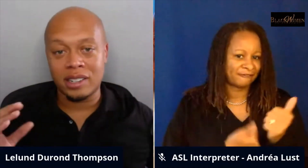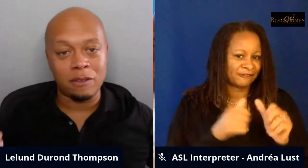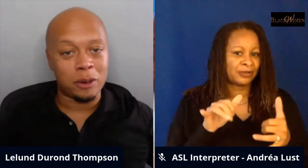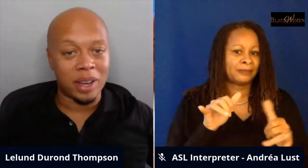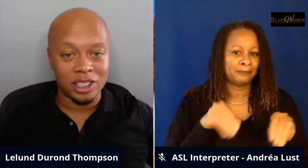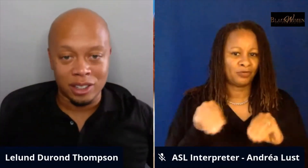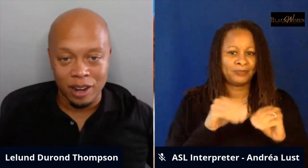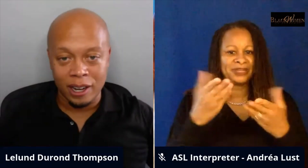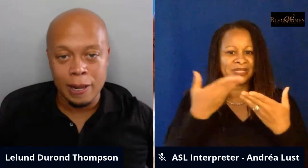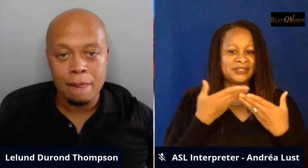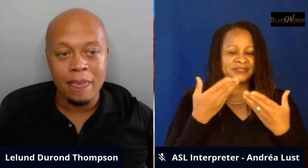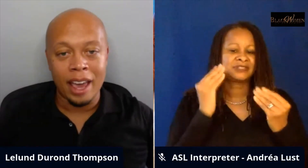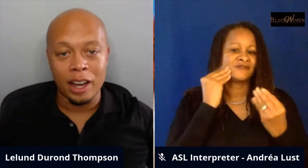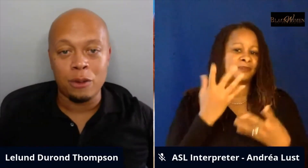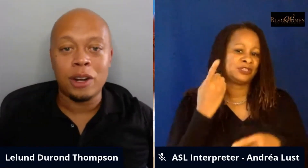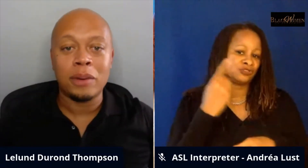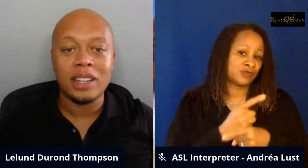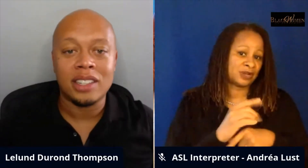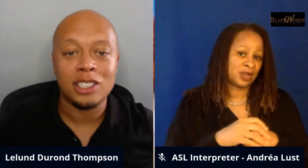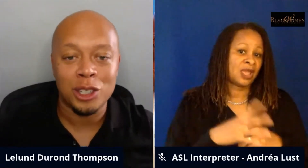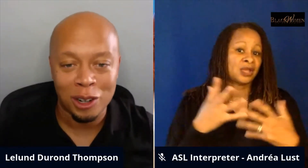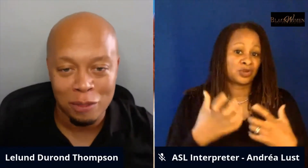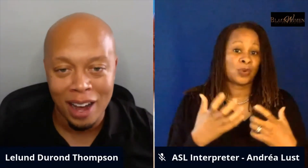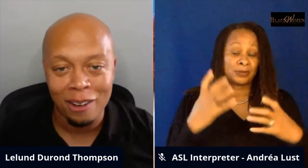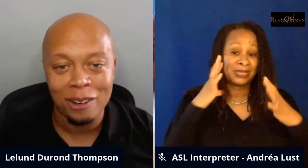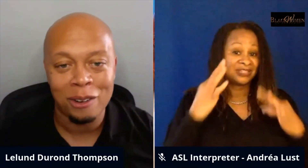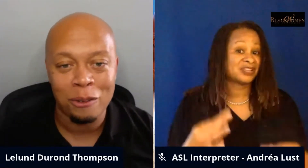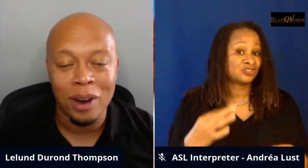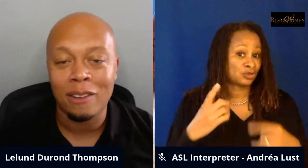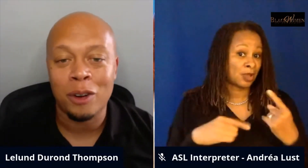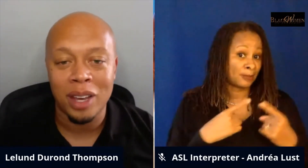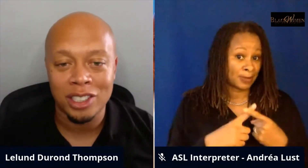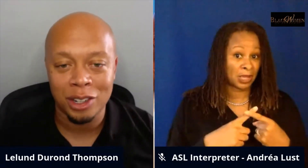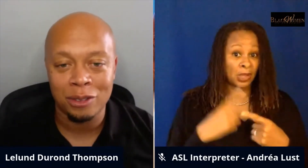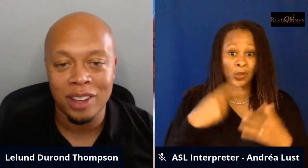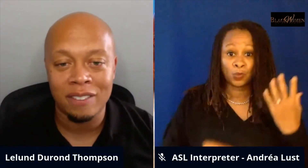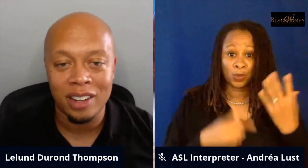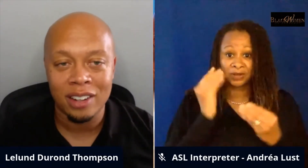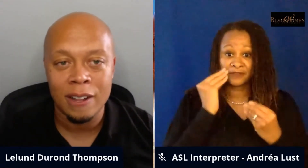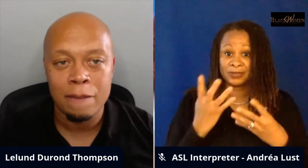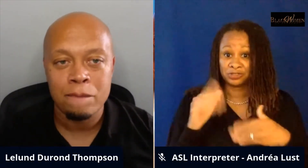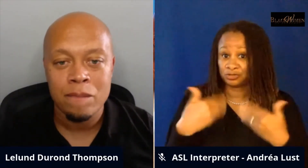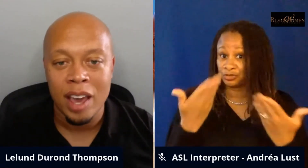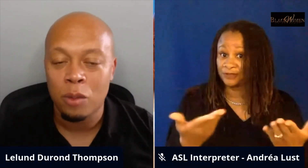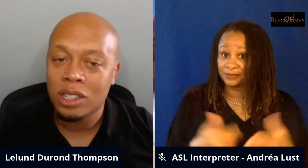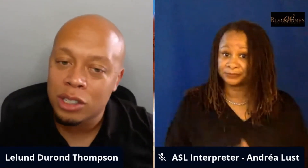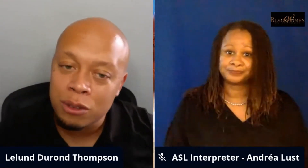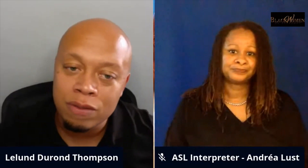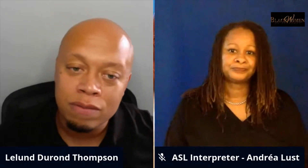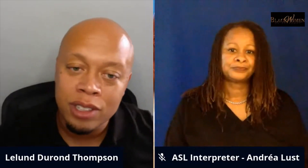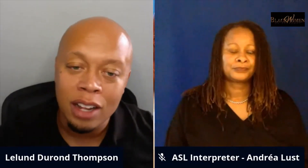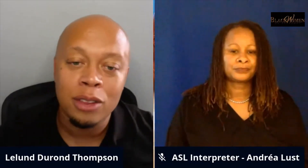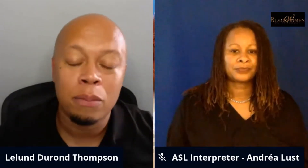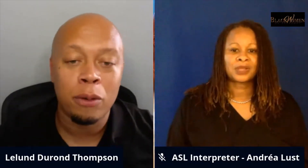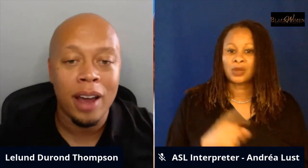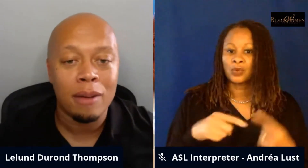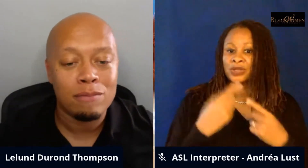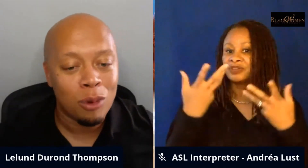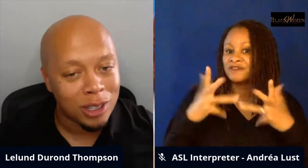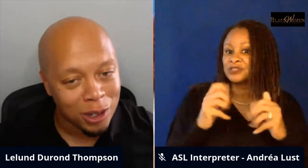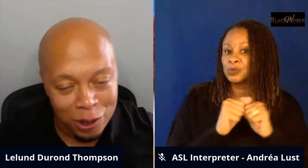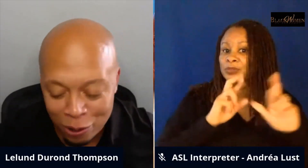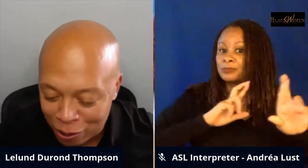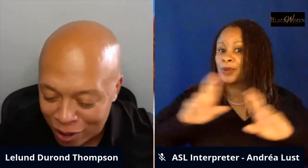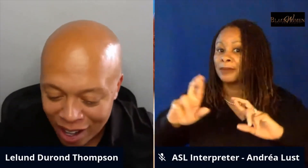giving us information, right? And you want to be intentional about what information you've given. And once you've done the